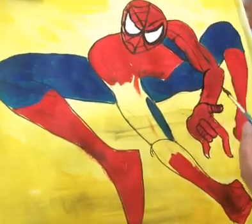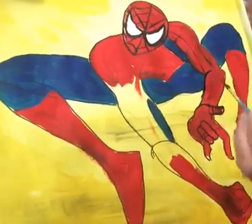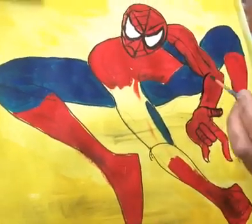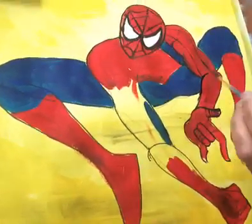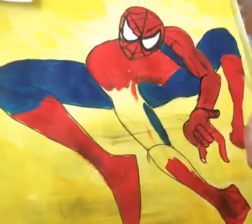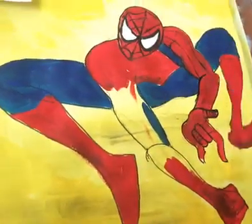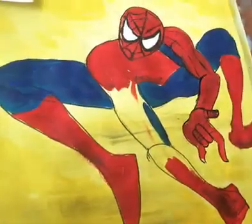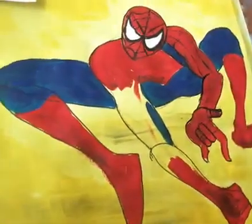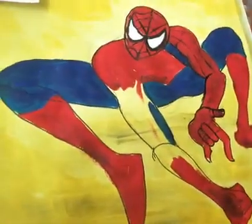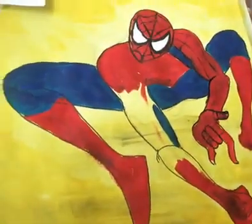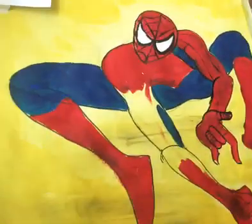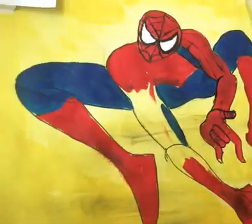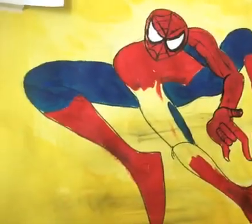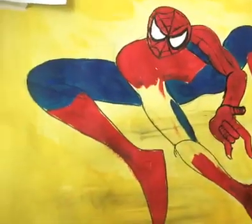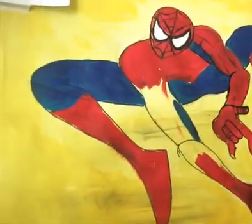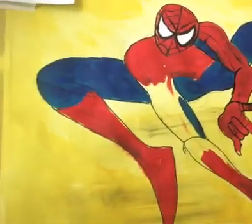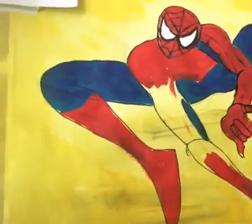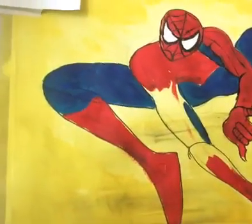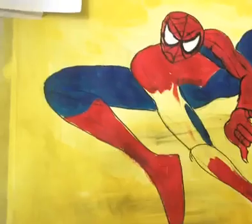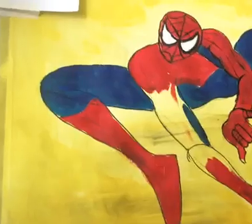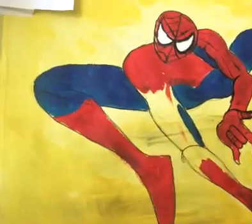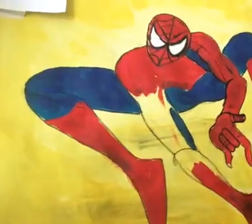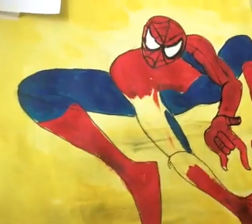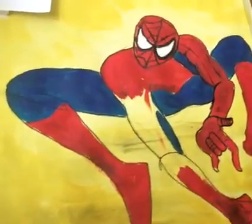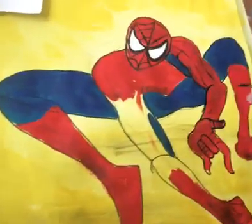So what else?